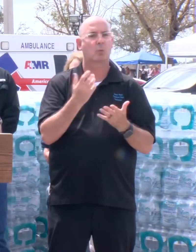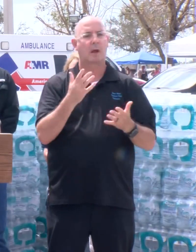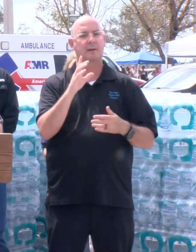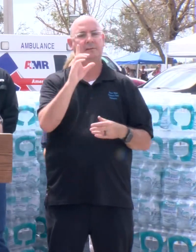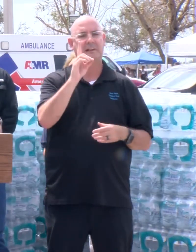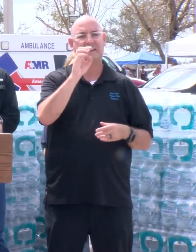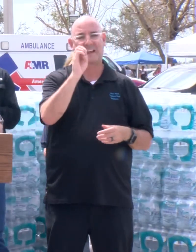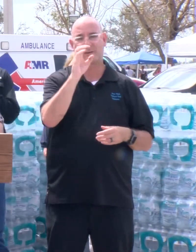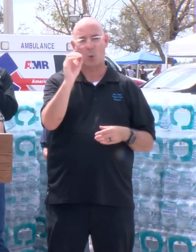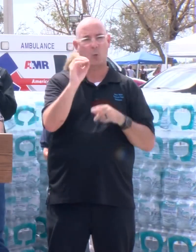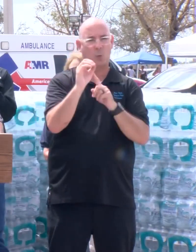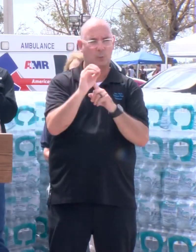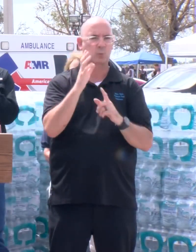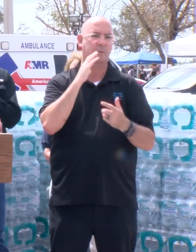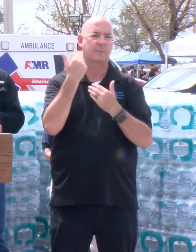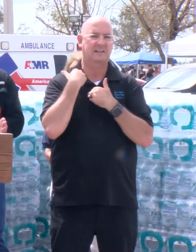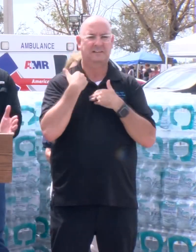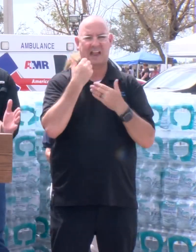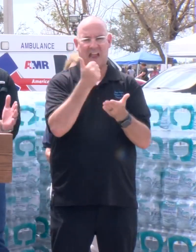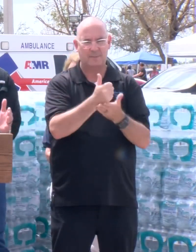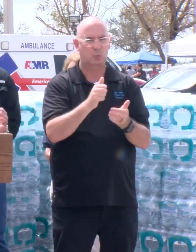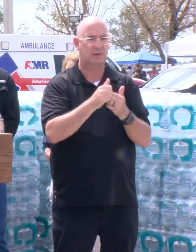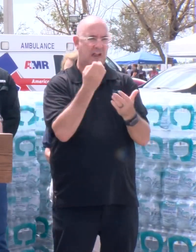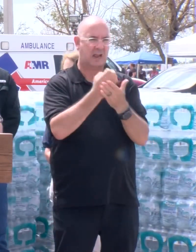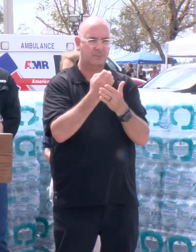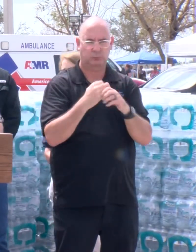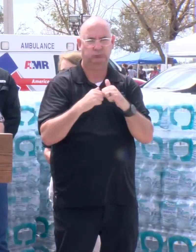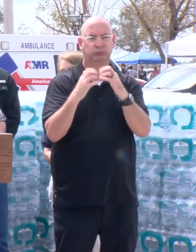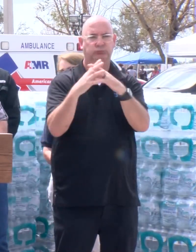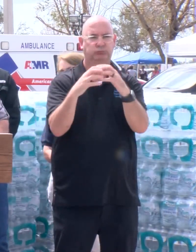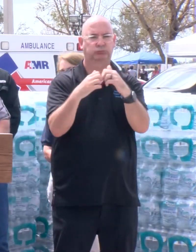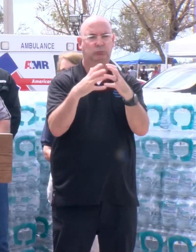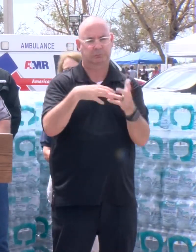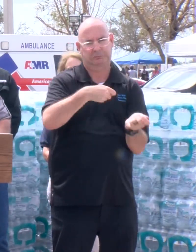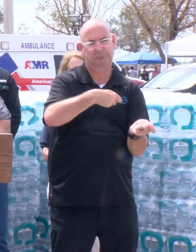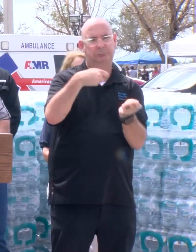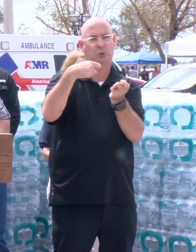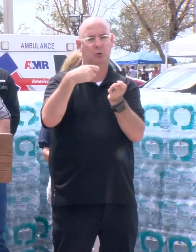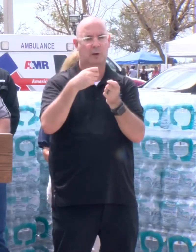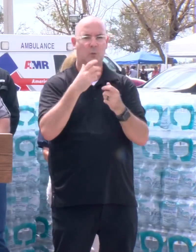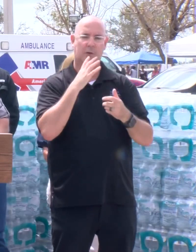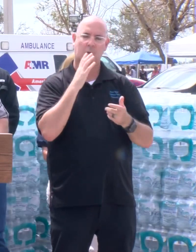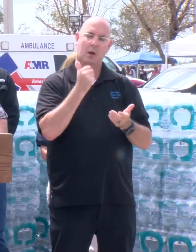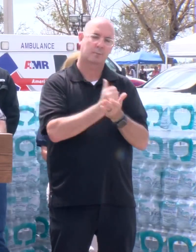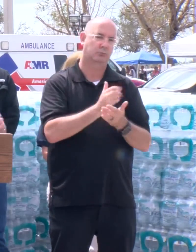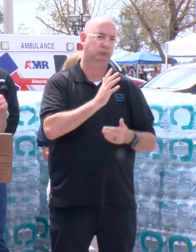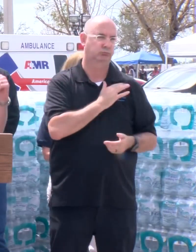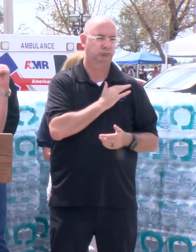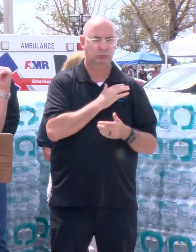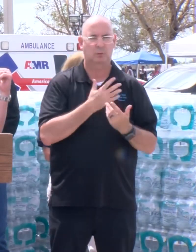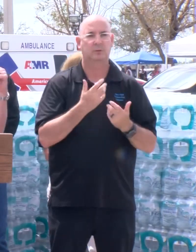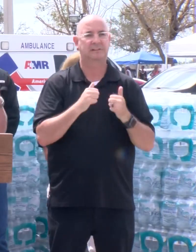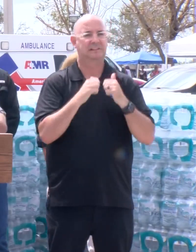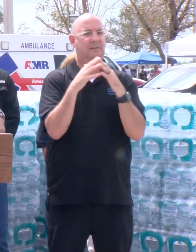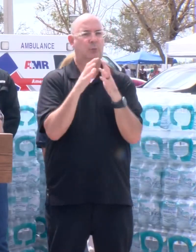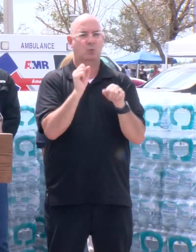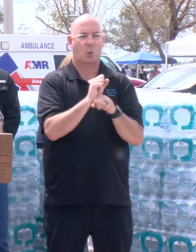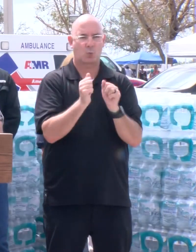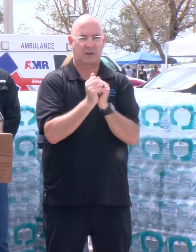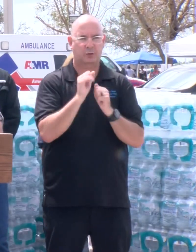get the economies rolling. We've been very helpful in getting these set up through working with Jimmy Patronis and the Insurance Villages and Kevin